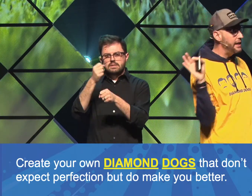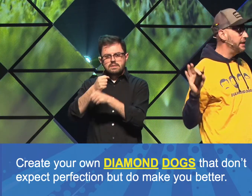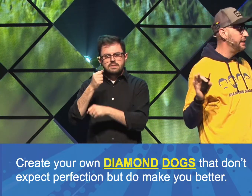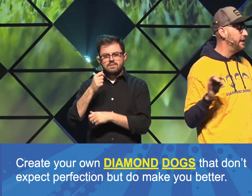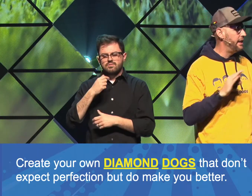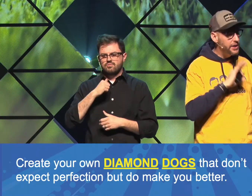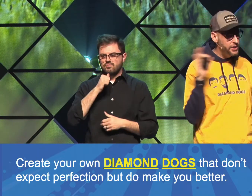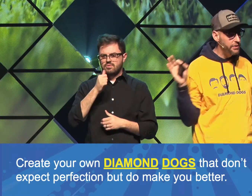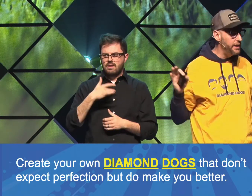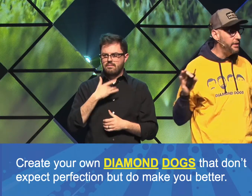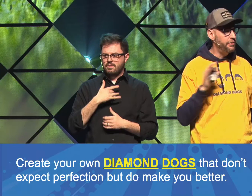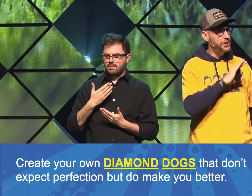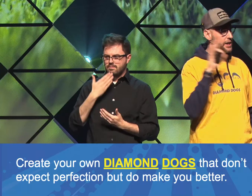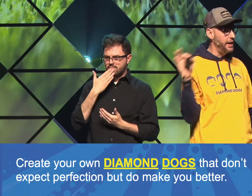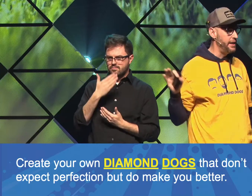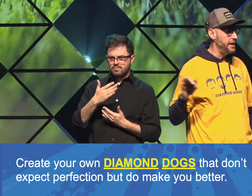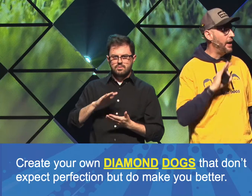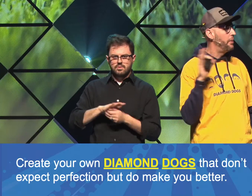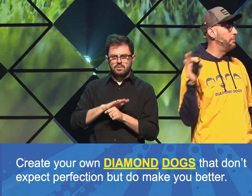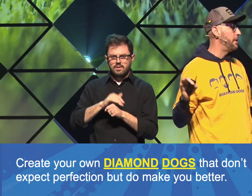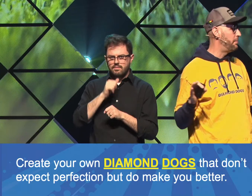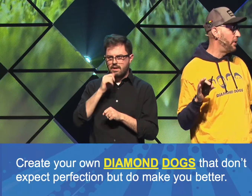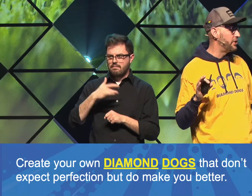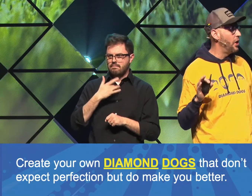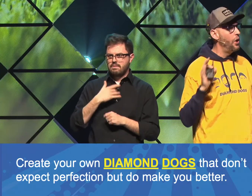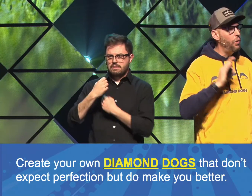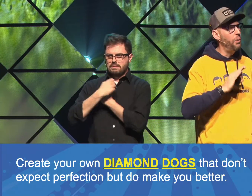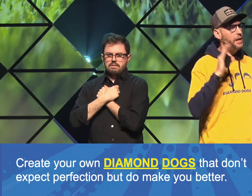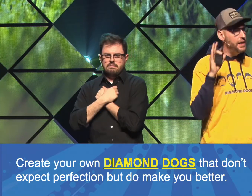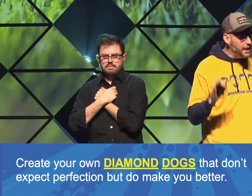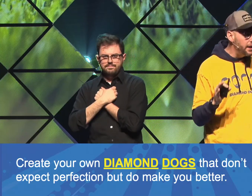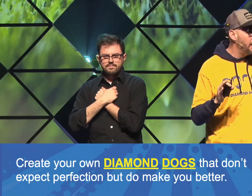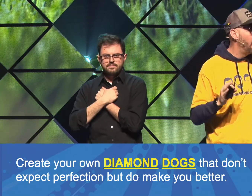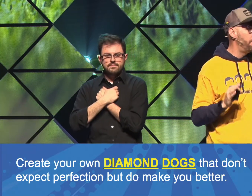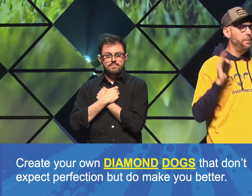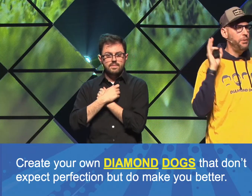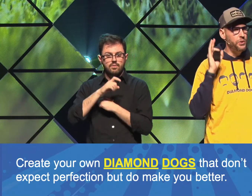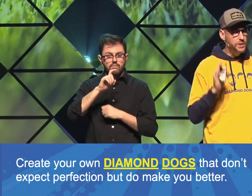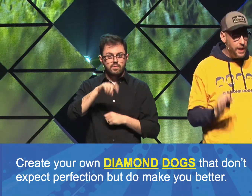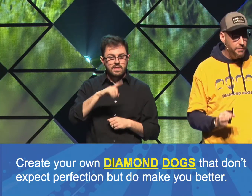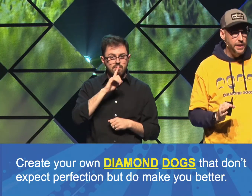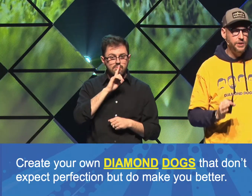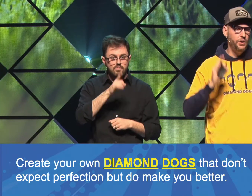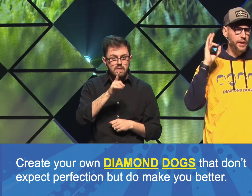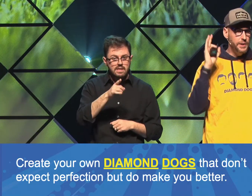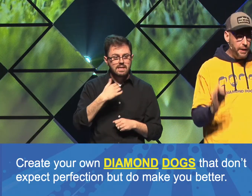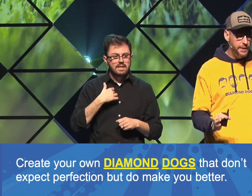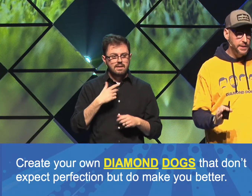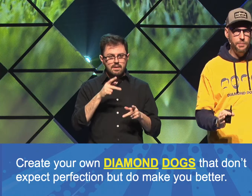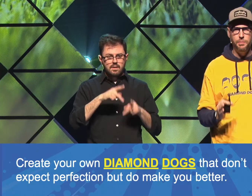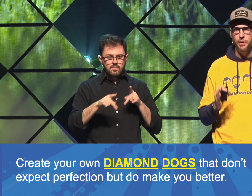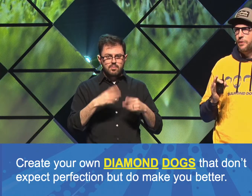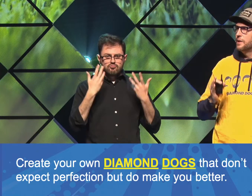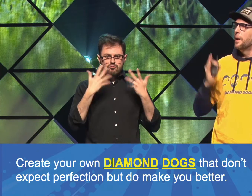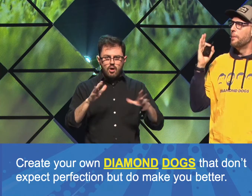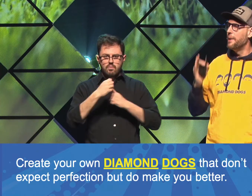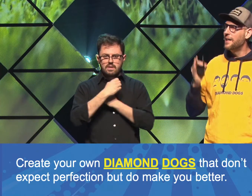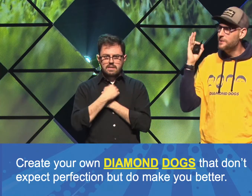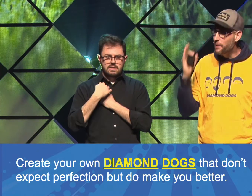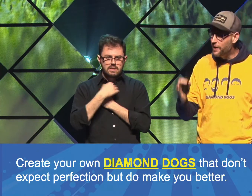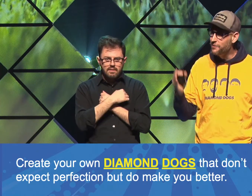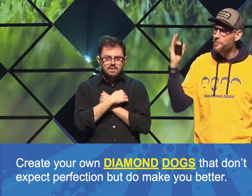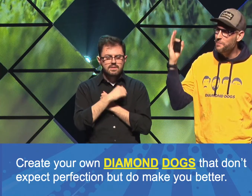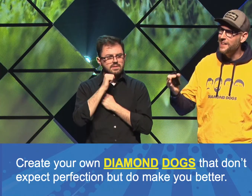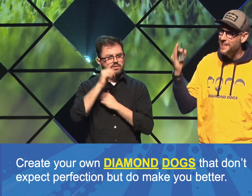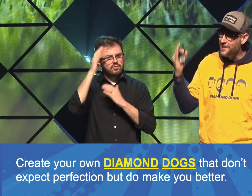worst ideas in the history of Christianity, accountability partners. What we need are people who love us, who don't expect us to be perfect, but make